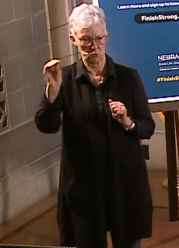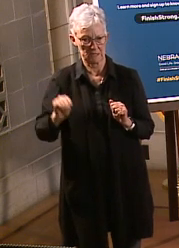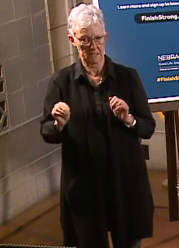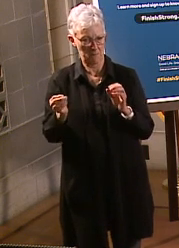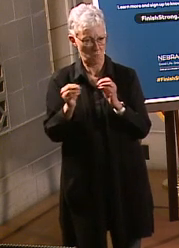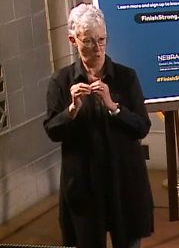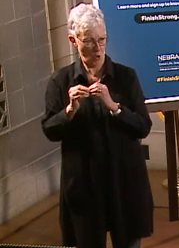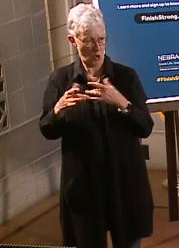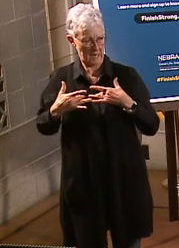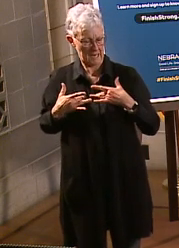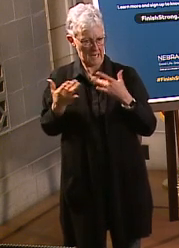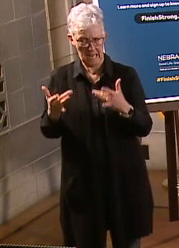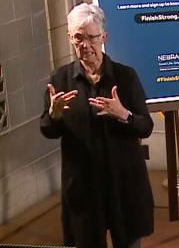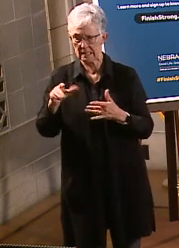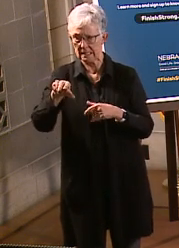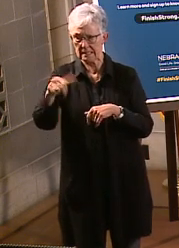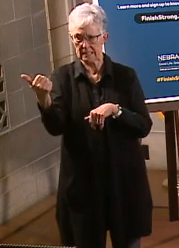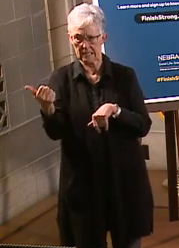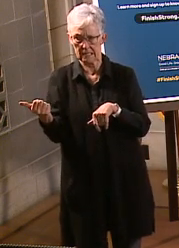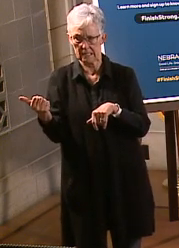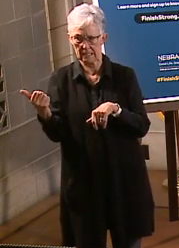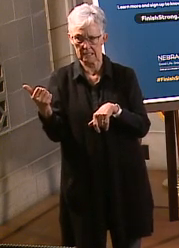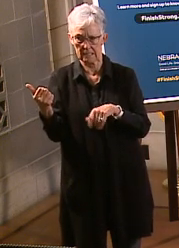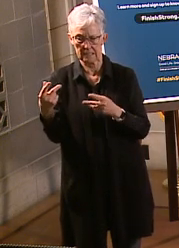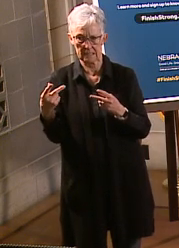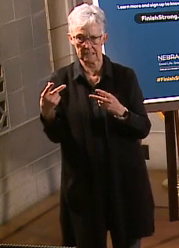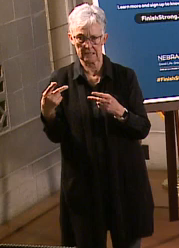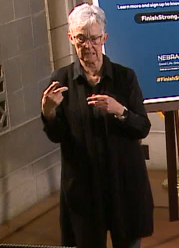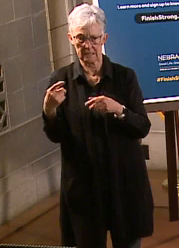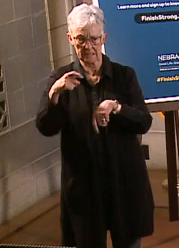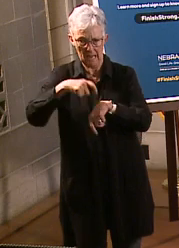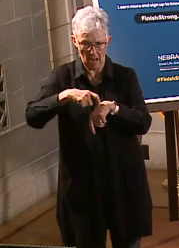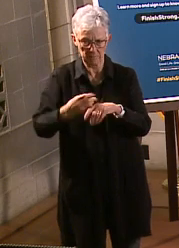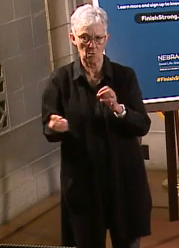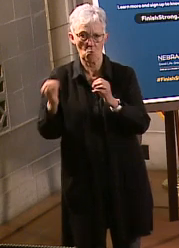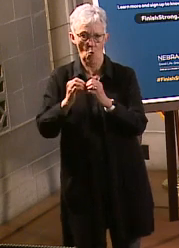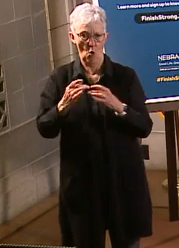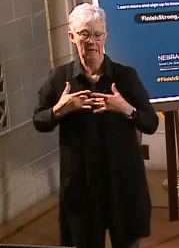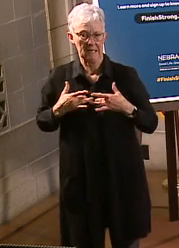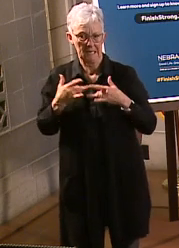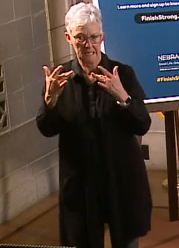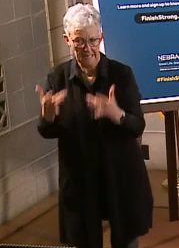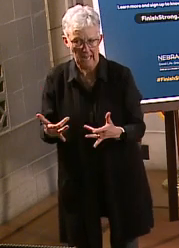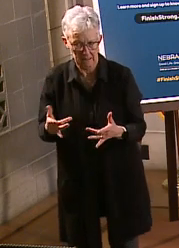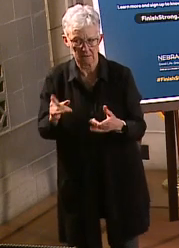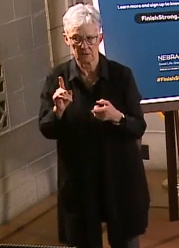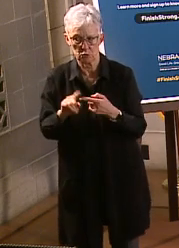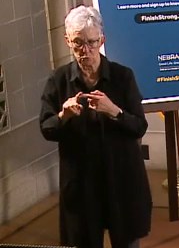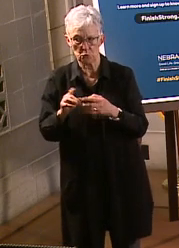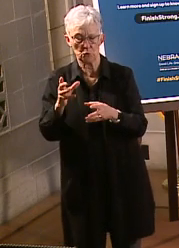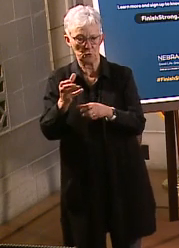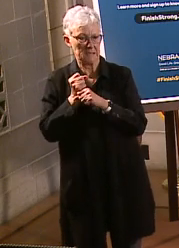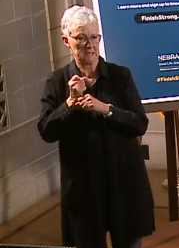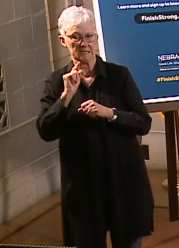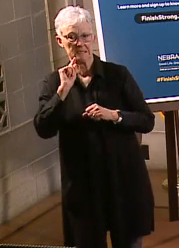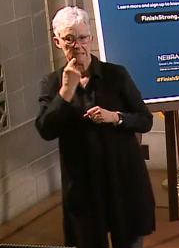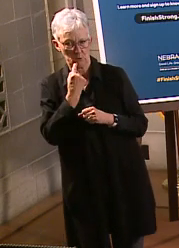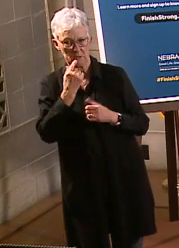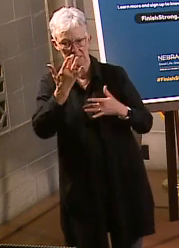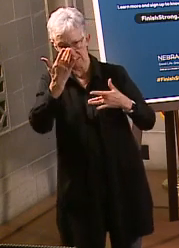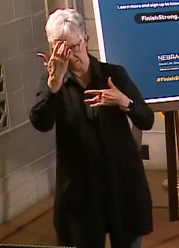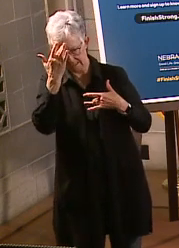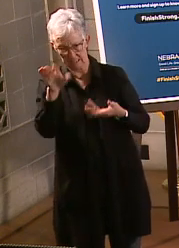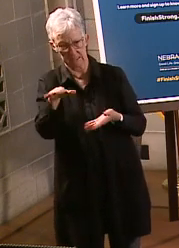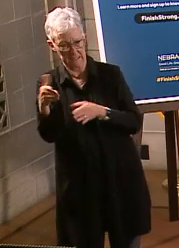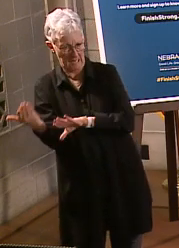is that what she said, 10 times more likely? And so obviously they're greater at risk than just the general population. And as I said,